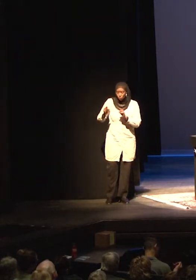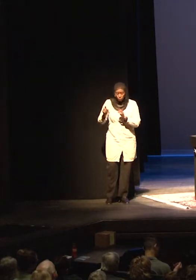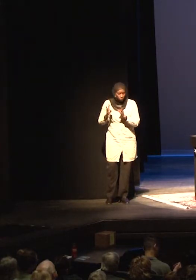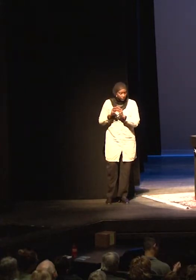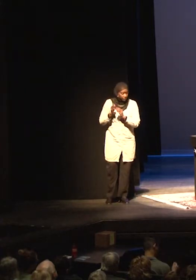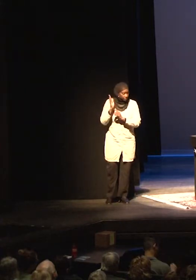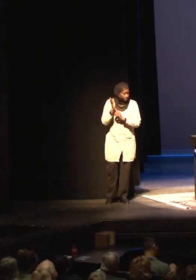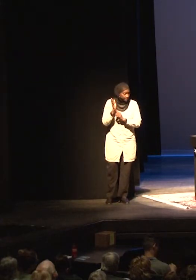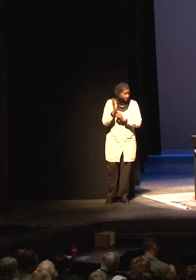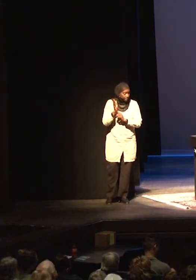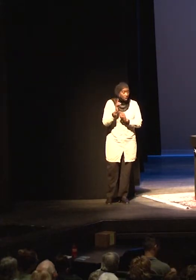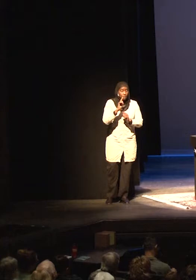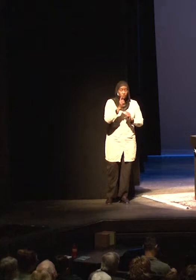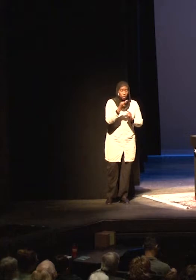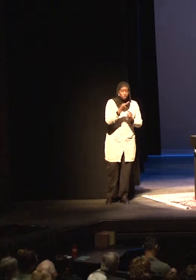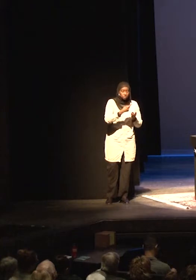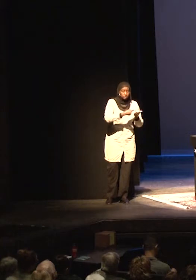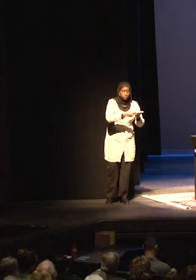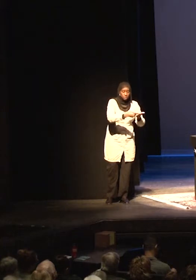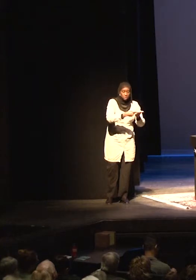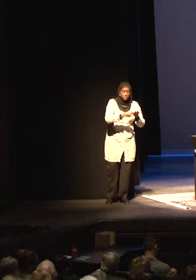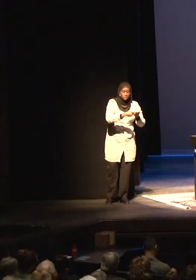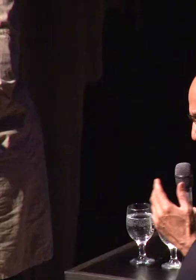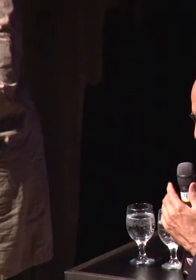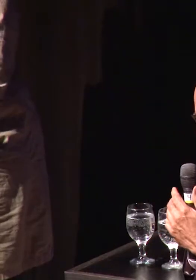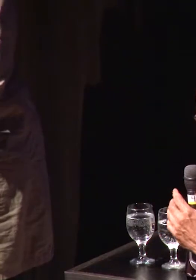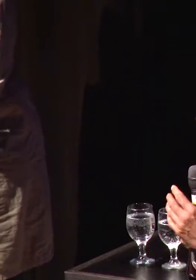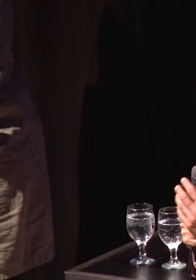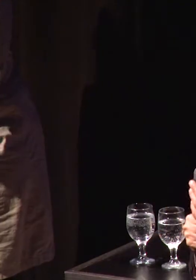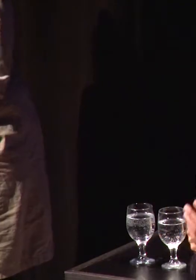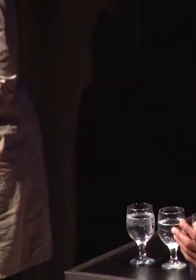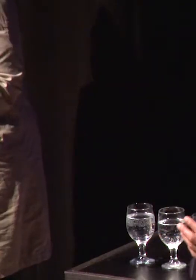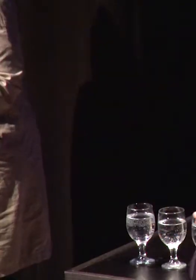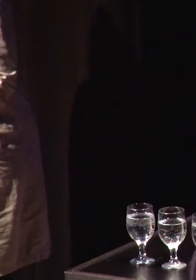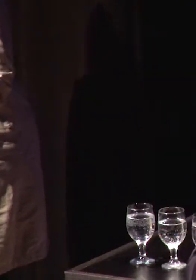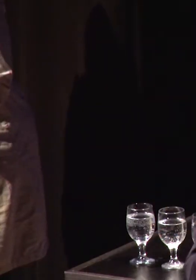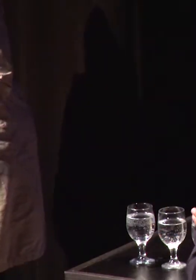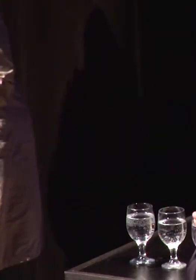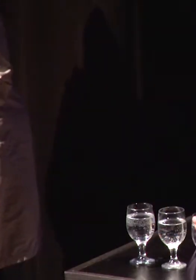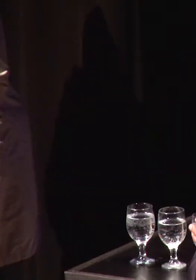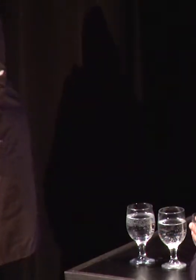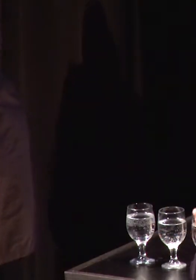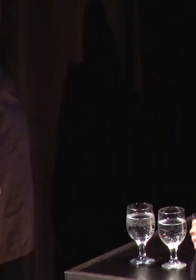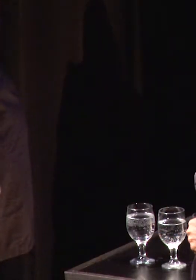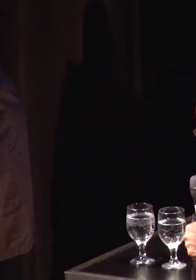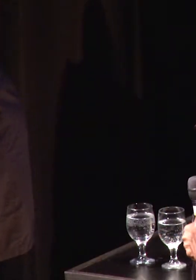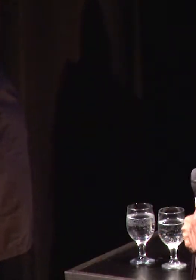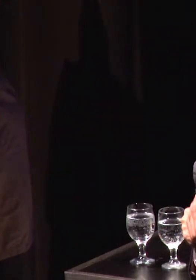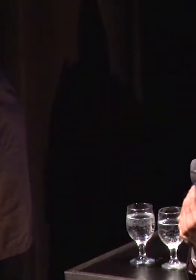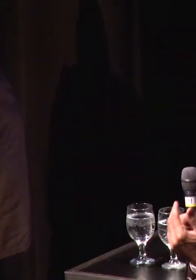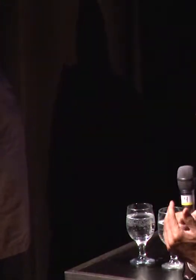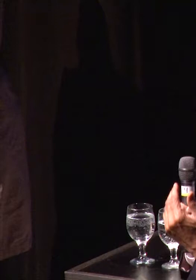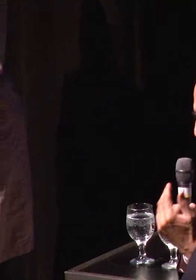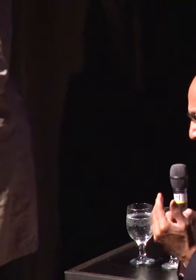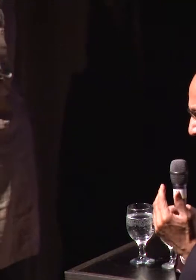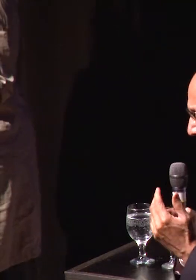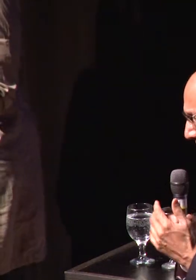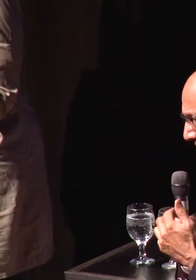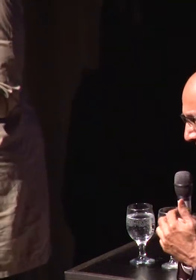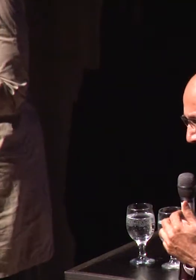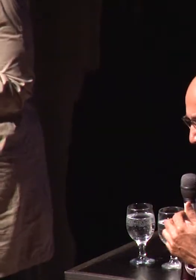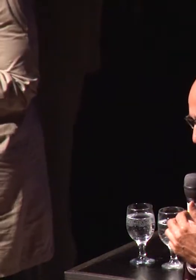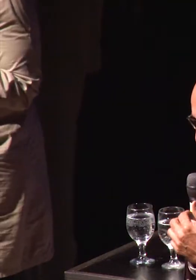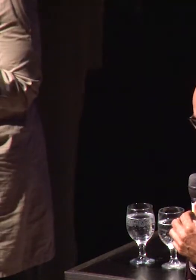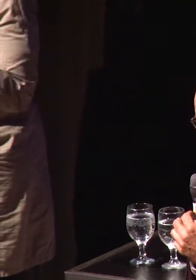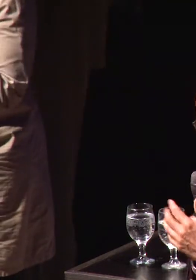We invited our other two sons and their family and our well-wishers, and we asked them, should we go? We are private, modest, humble